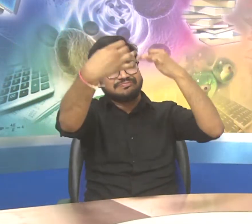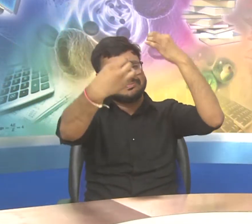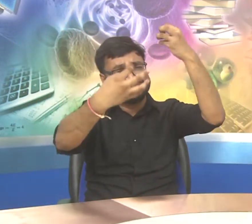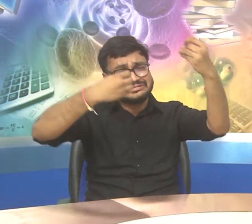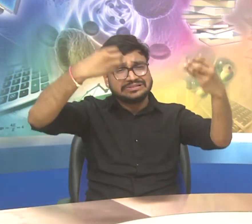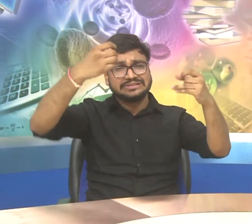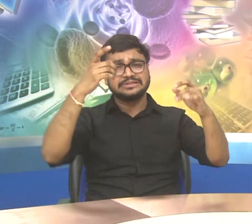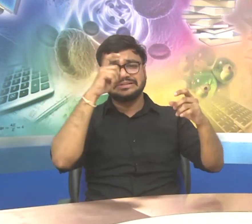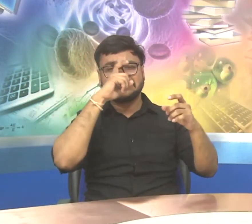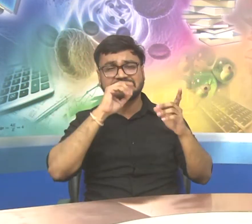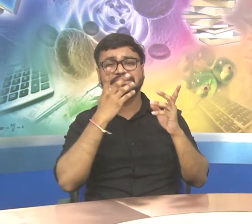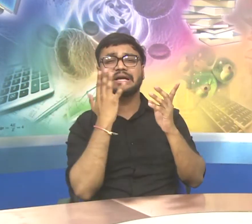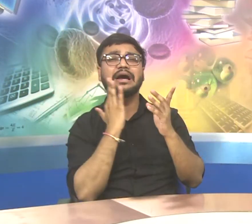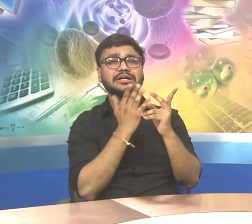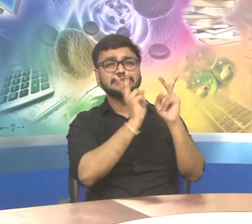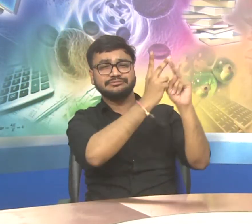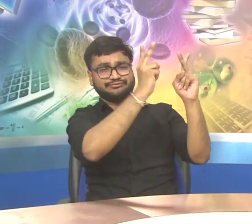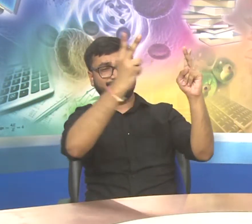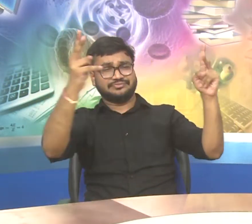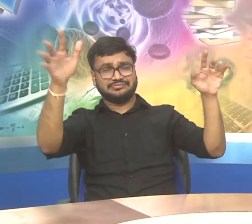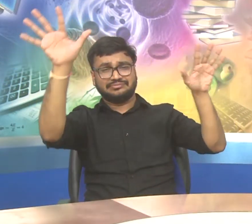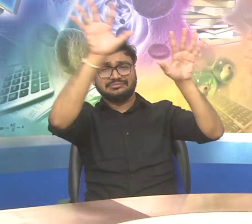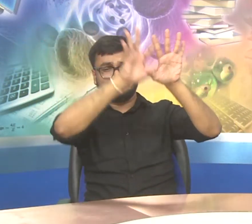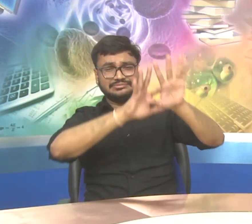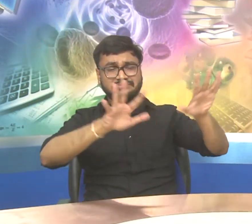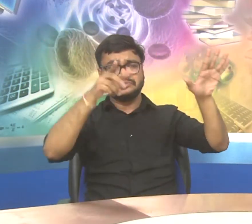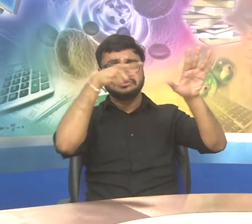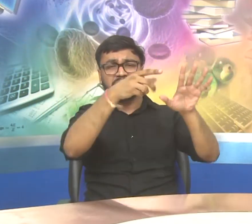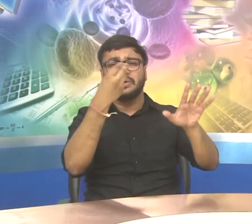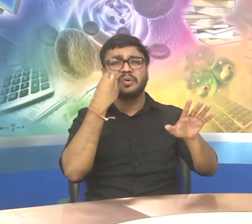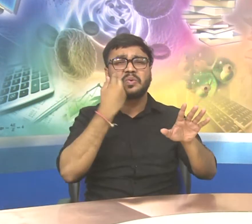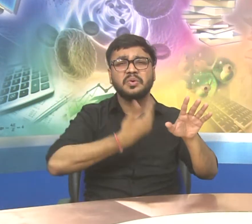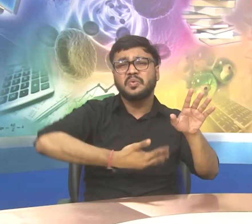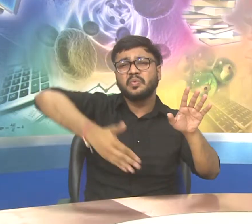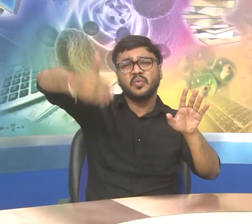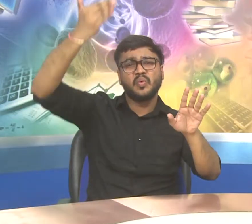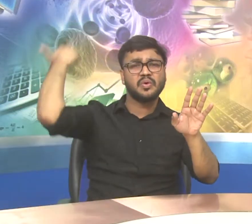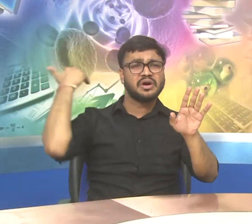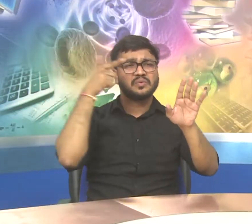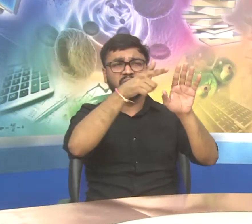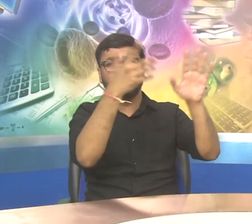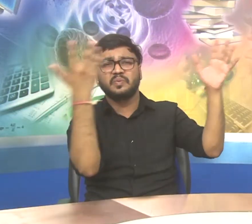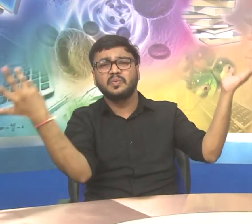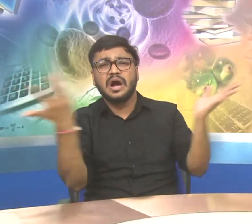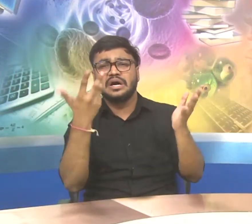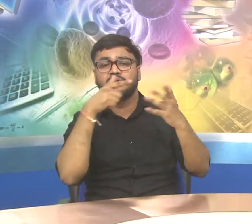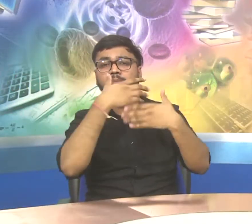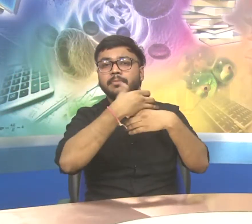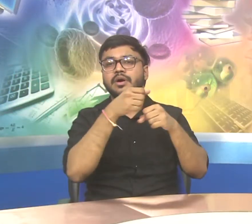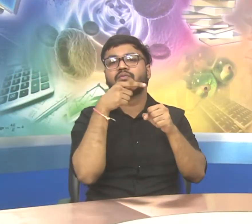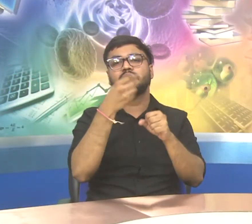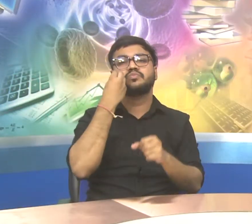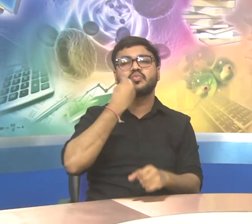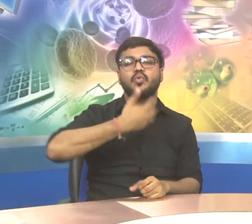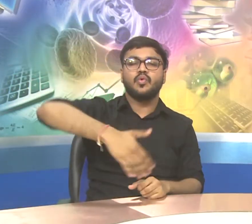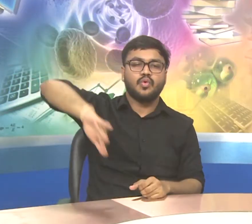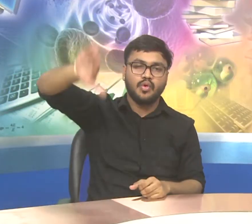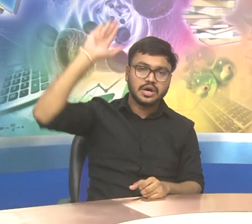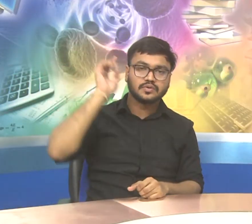There is a guess that the universe was formed about 12 to 14 billion years ago due